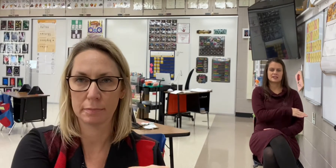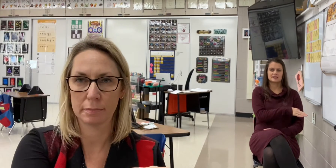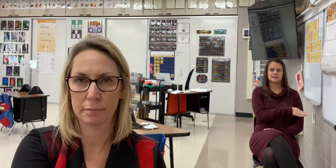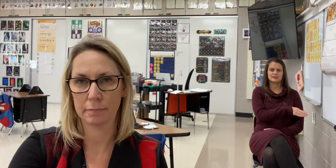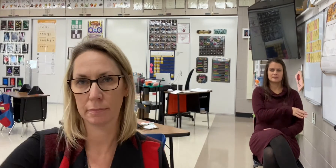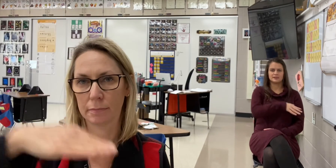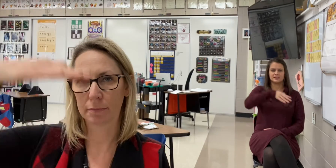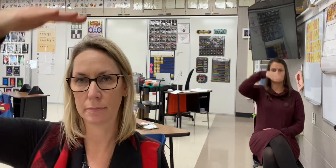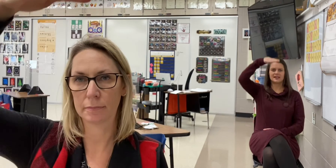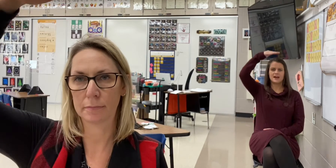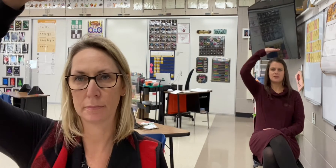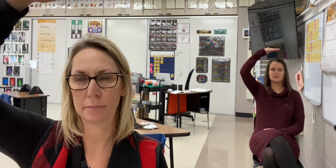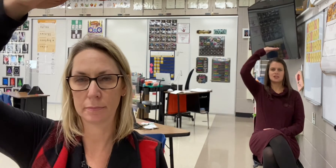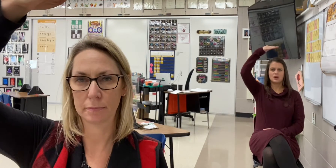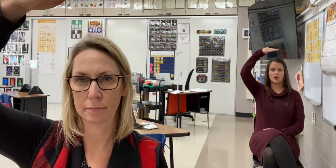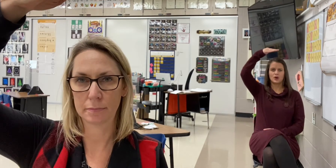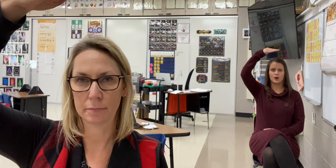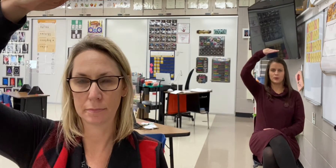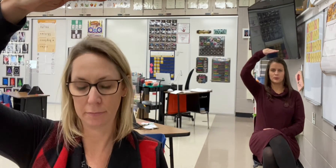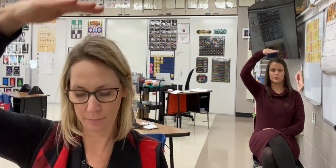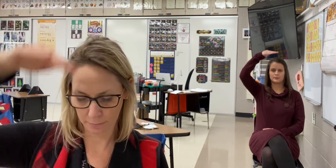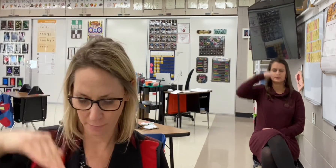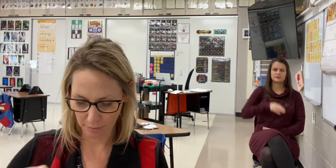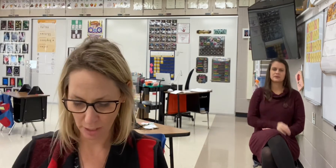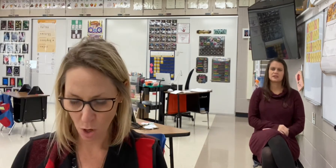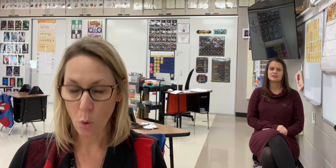T. Middle sound, O.